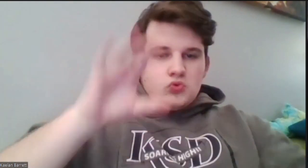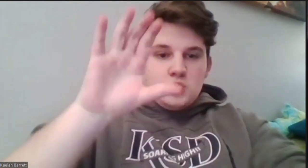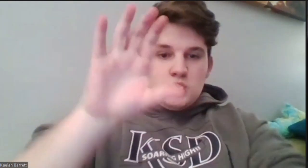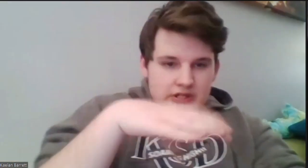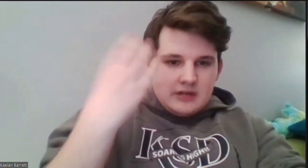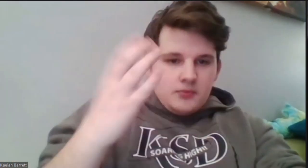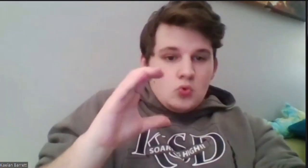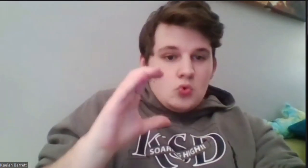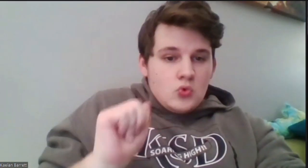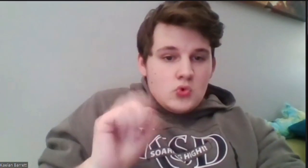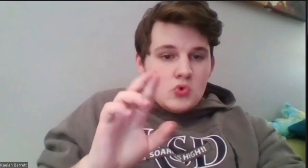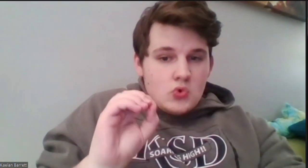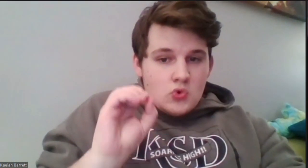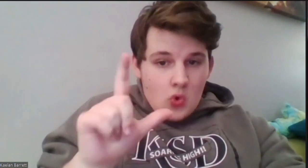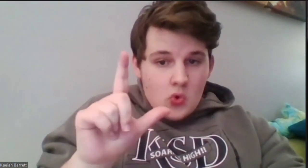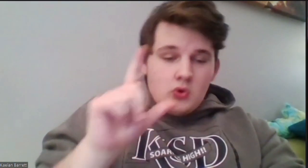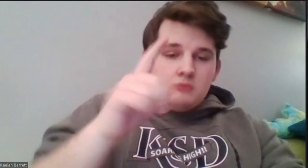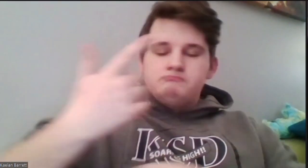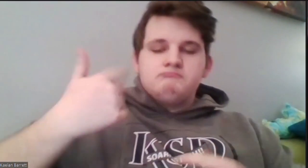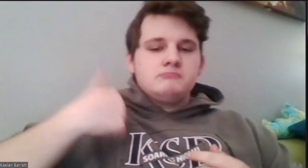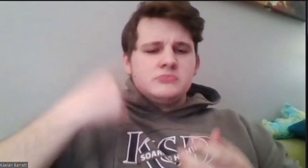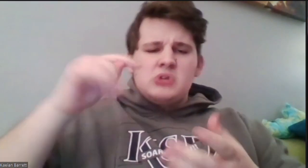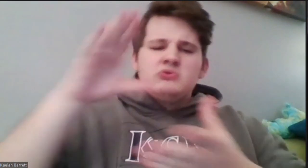So, this story is called A Christmas Carol.